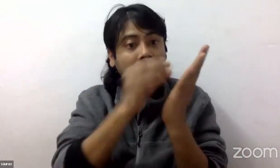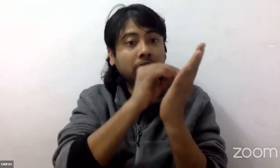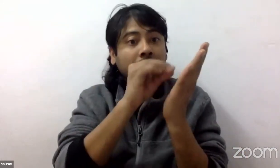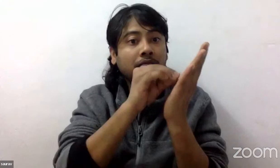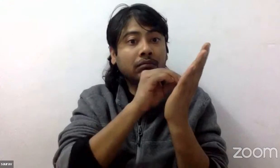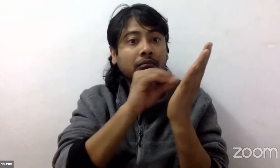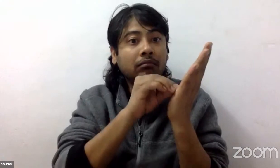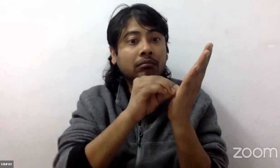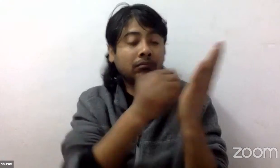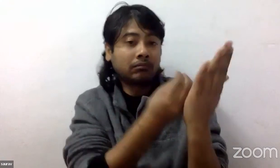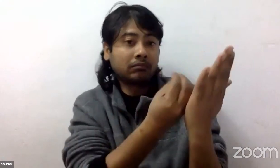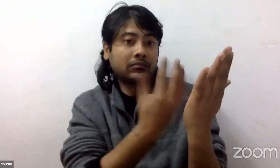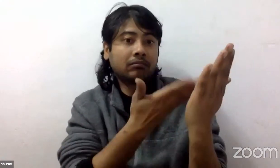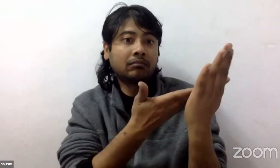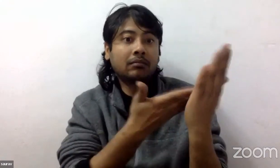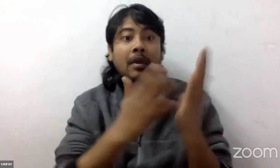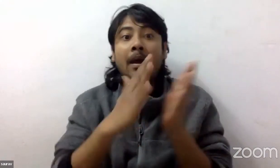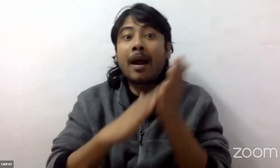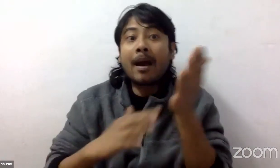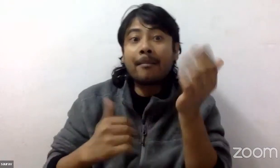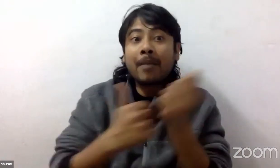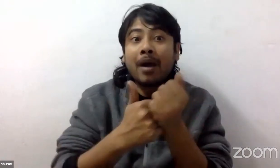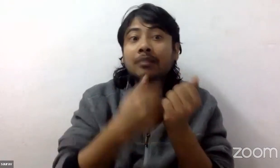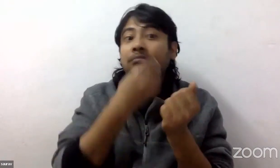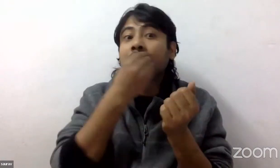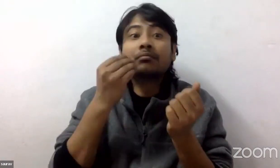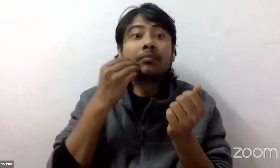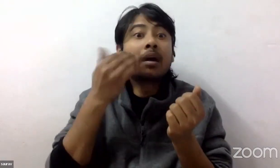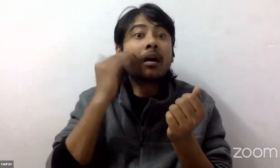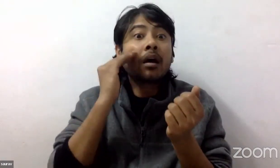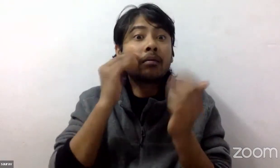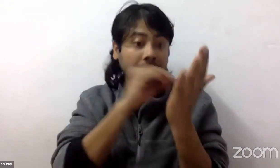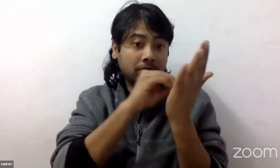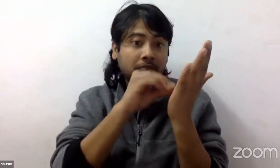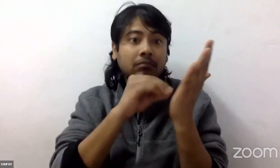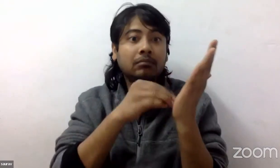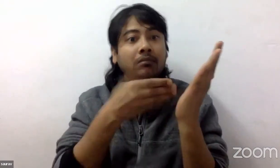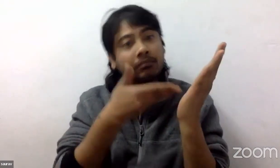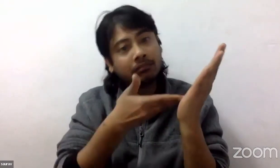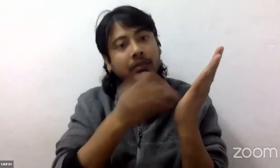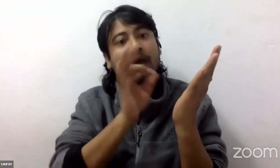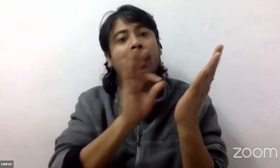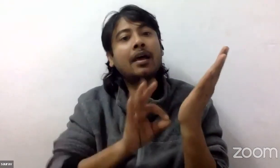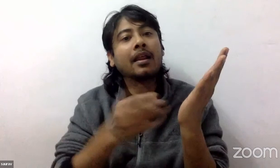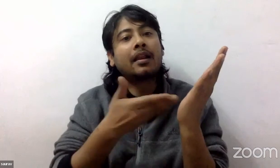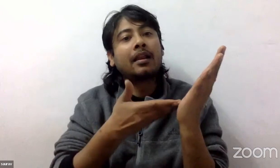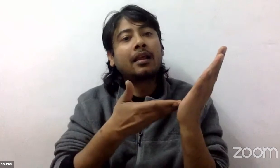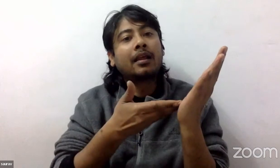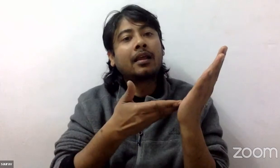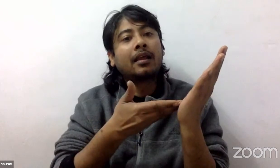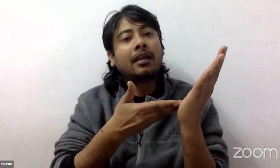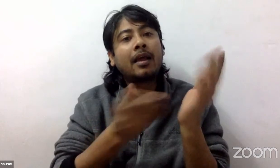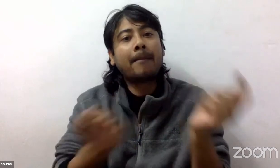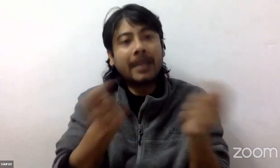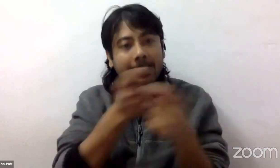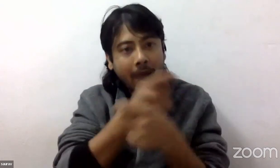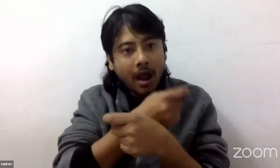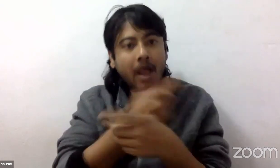So I don't know why. I still suggest all of you please download that app. I've been repeatedly asking everybody to download that